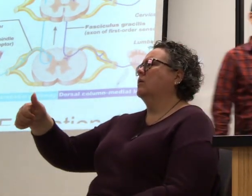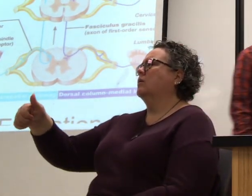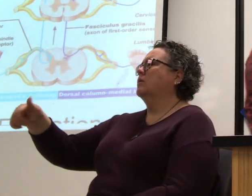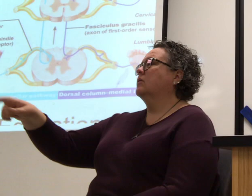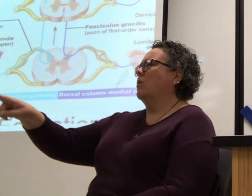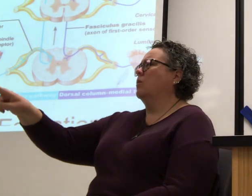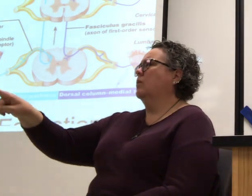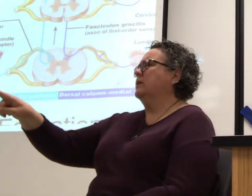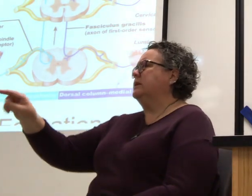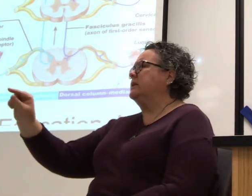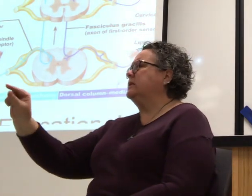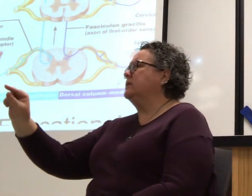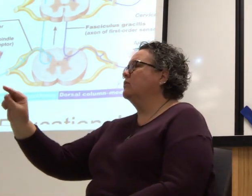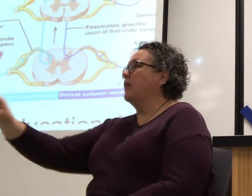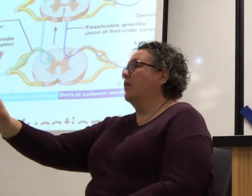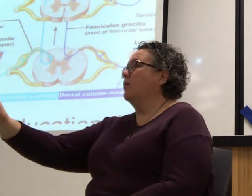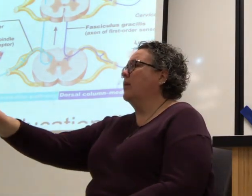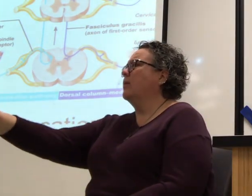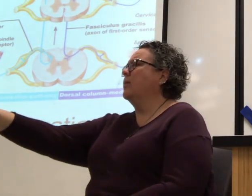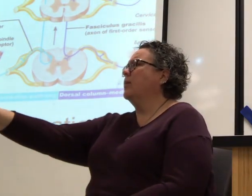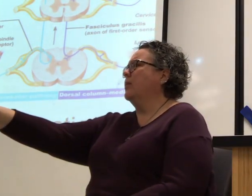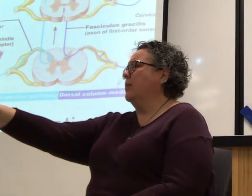so first cell.